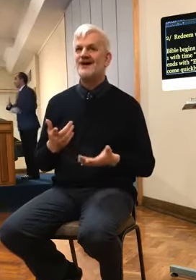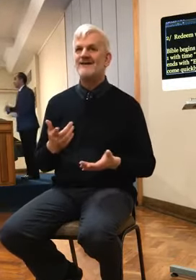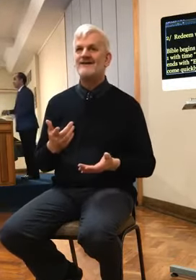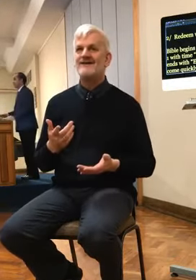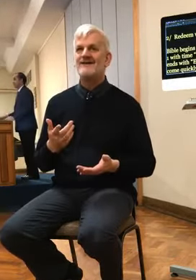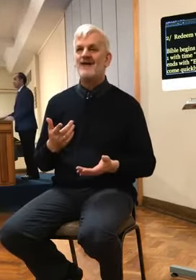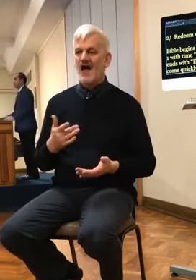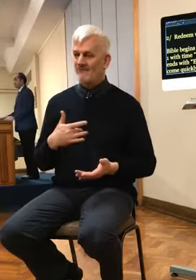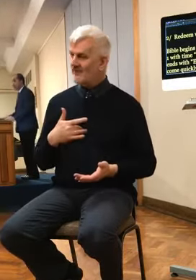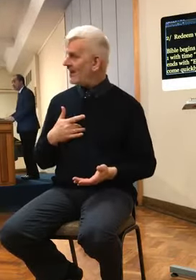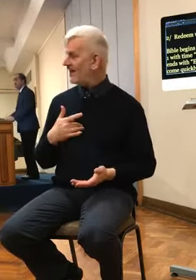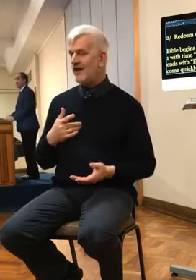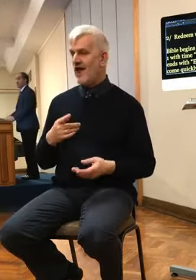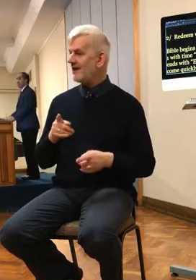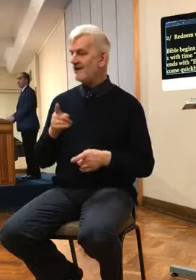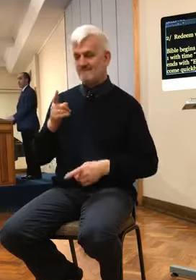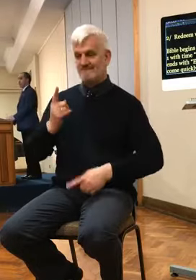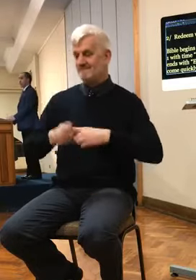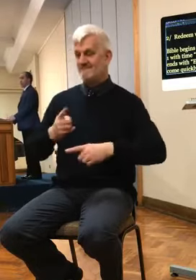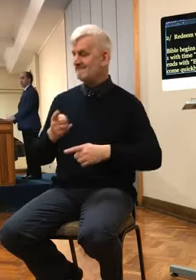yesterday. Really?